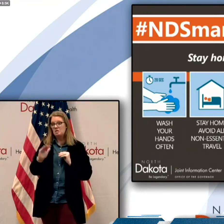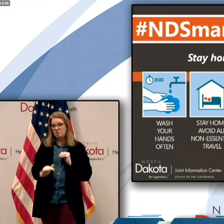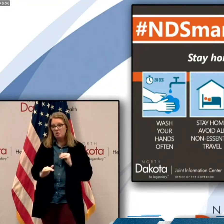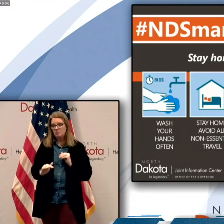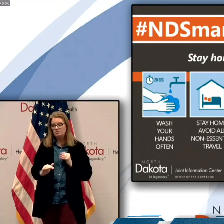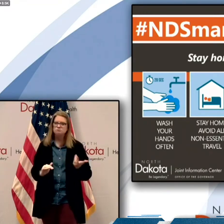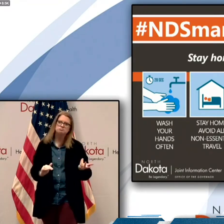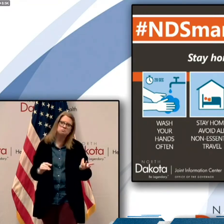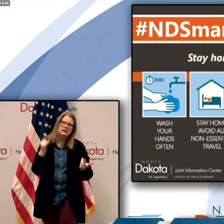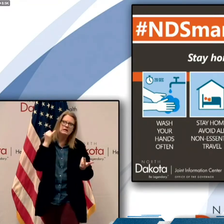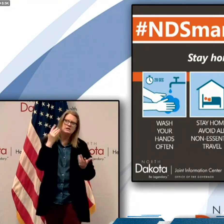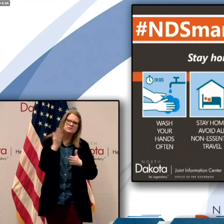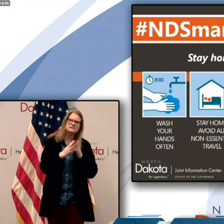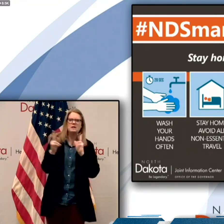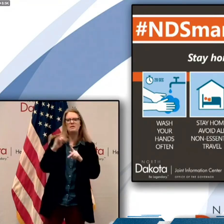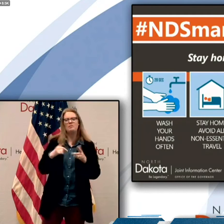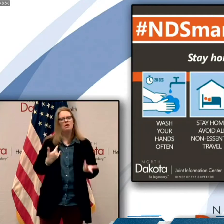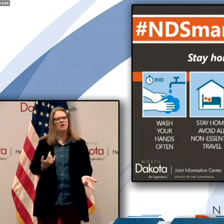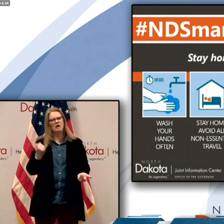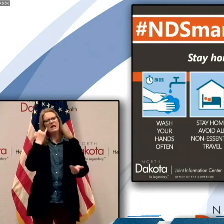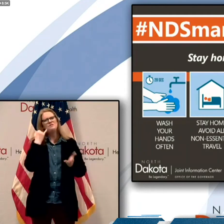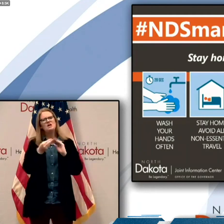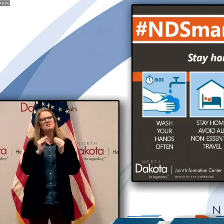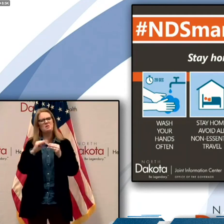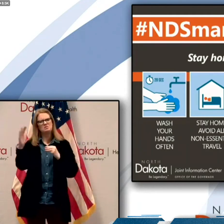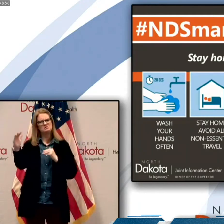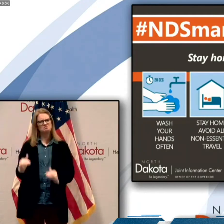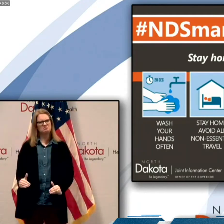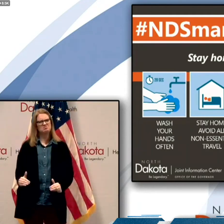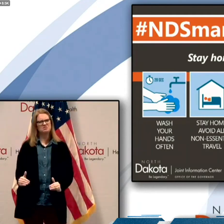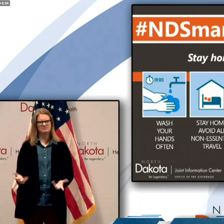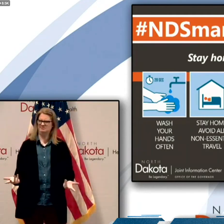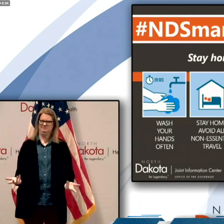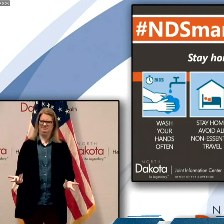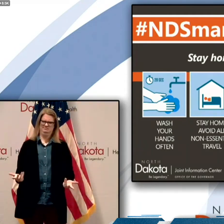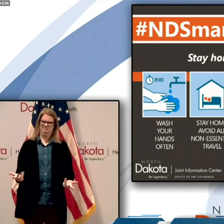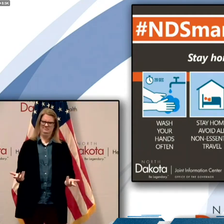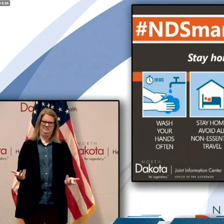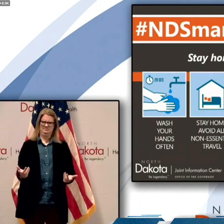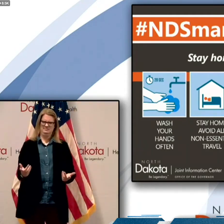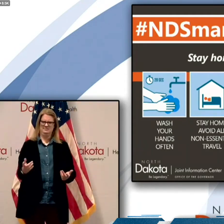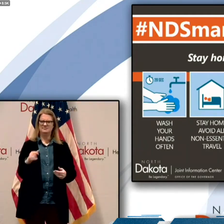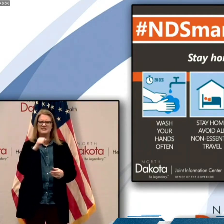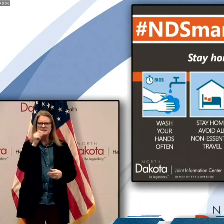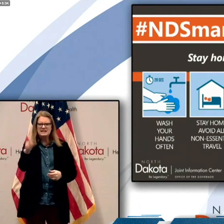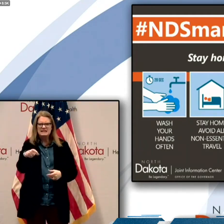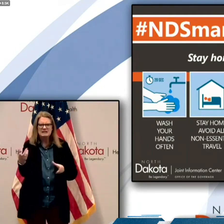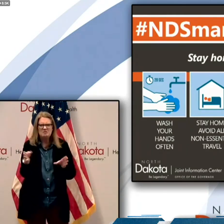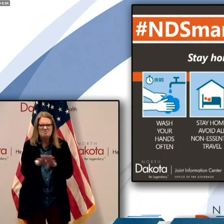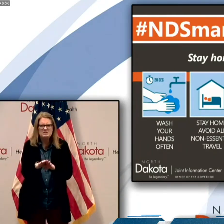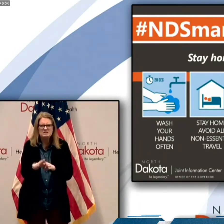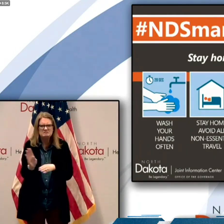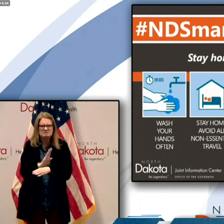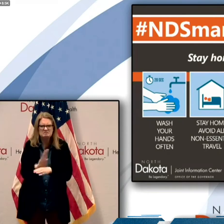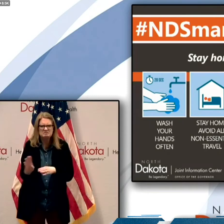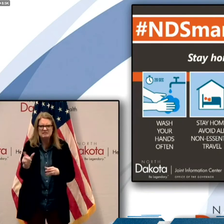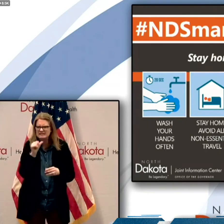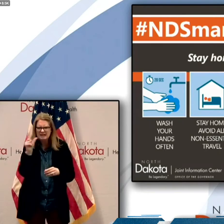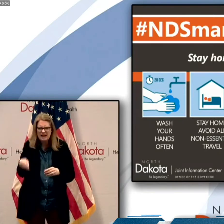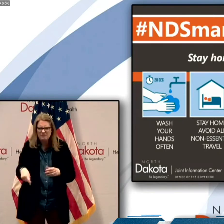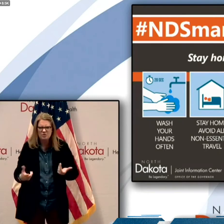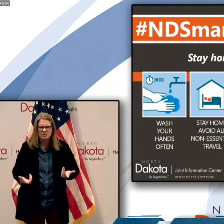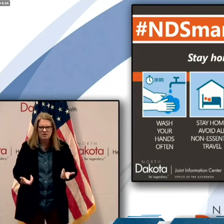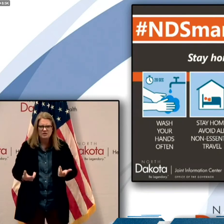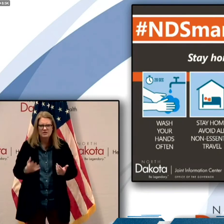oh, if our numbers are low, we wouldn't have needed to take the measures that we have taken, whether that's the